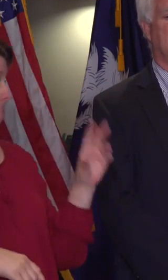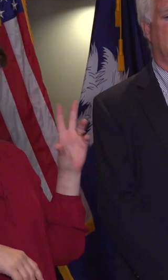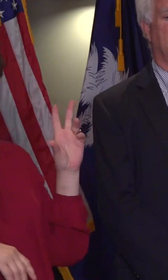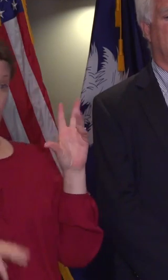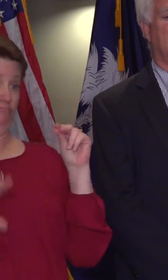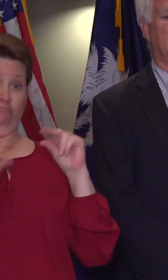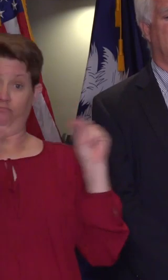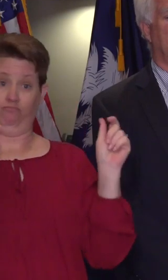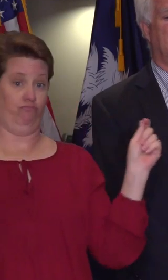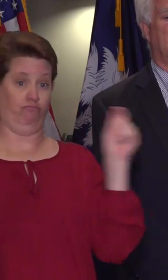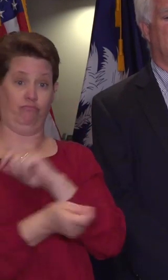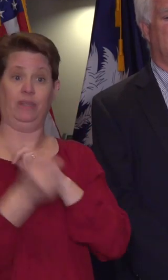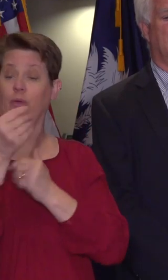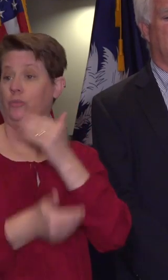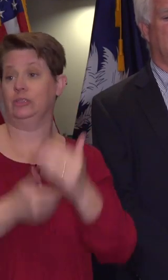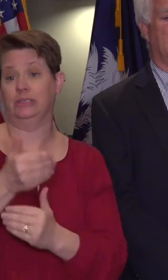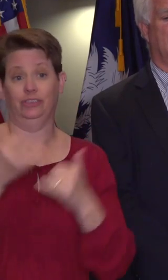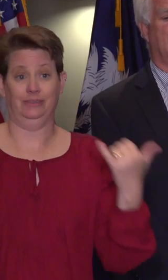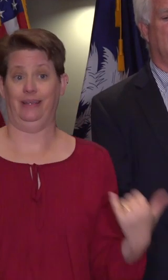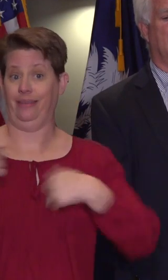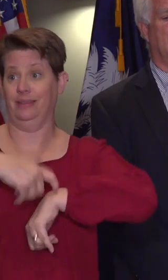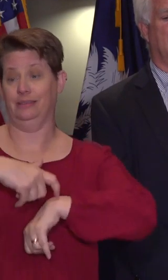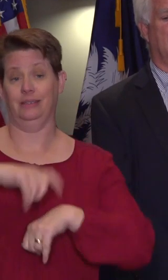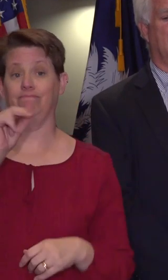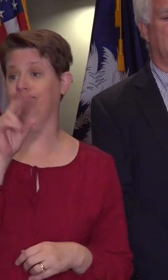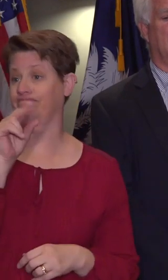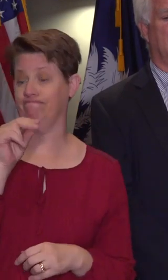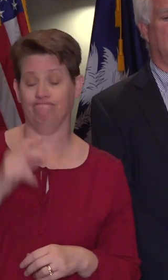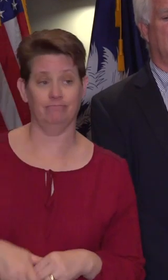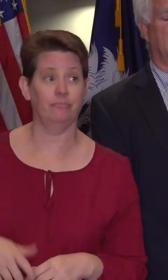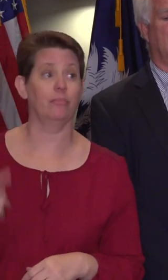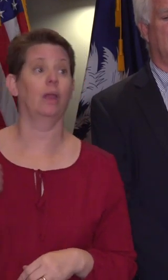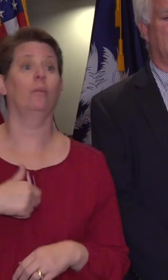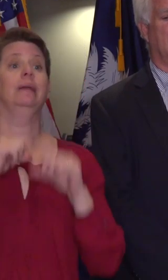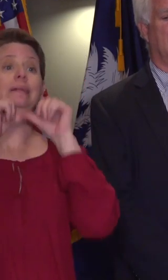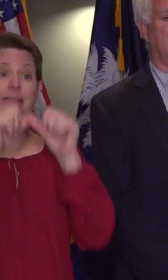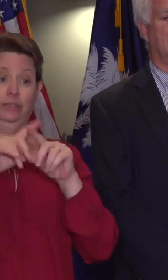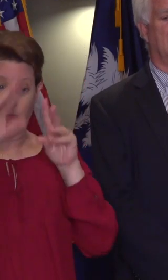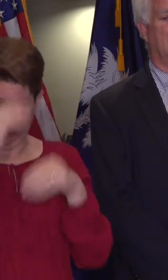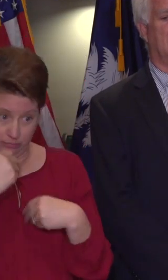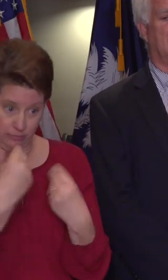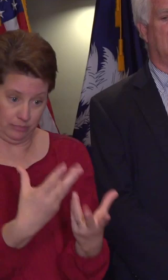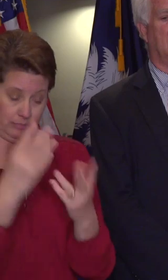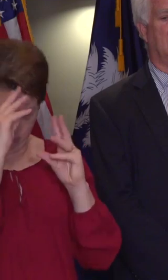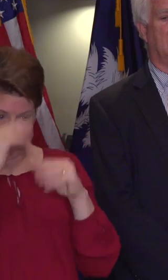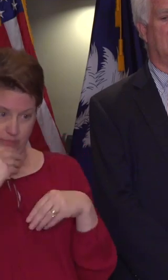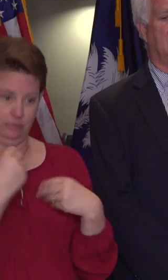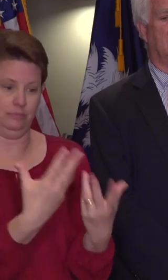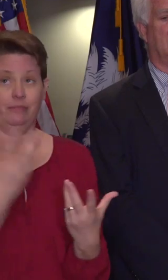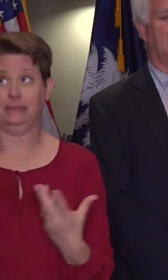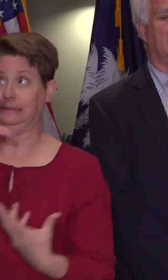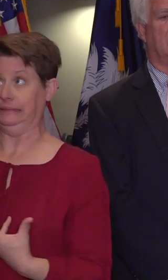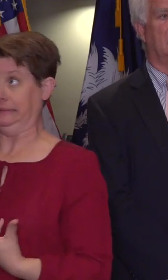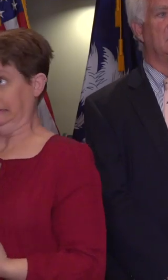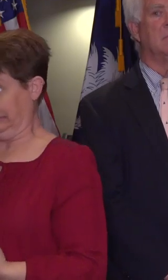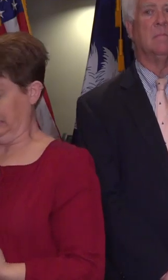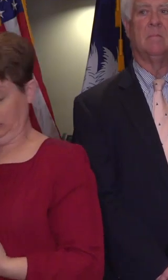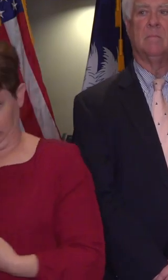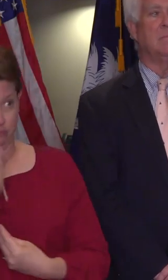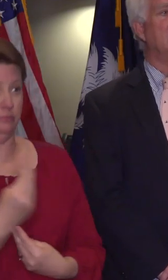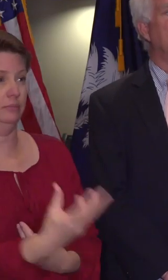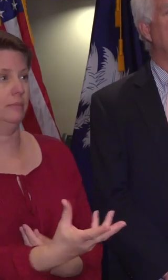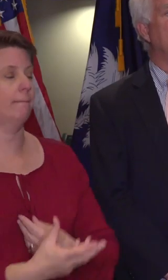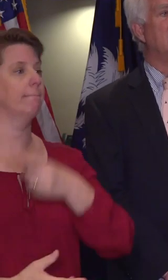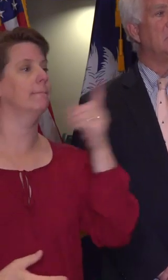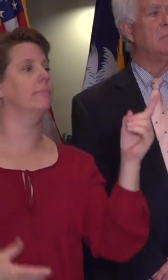No changes to hospital procedures statewide at this time. We continue to disseminate guidance from the CDC as new recommendations come out. What's